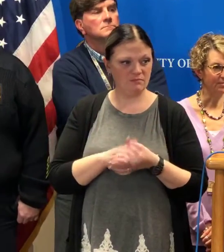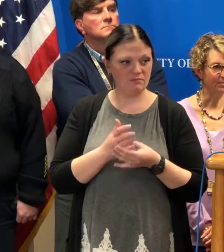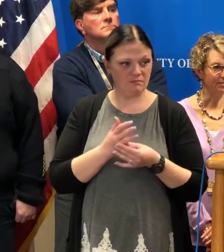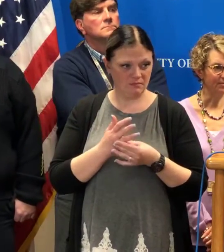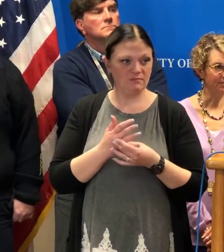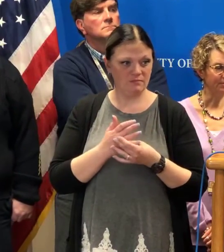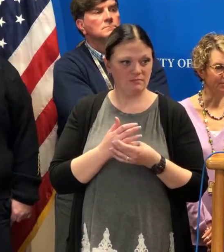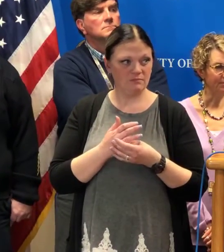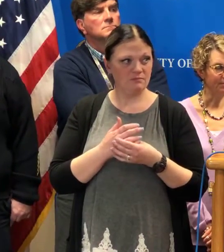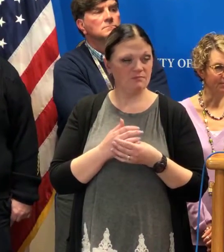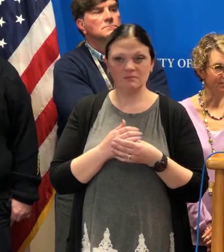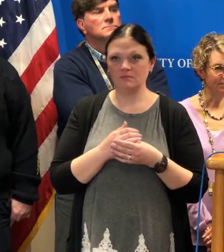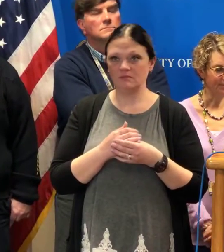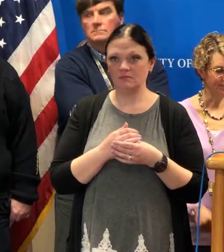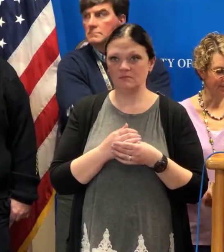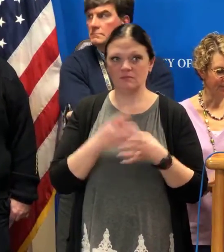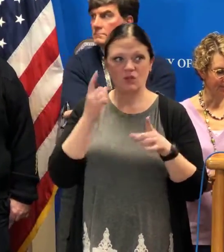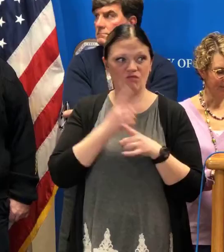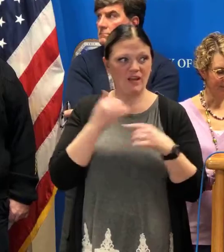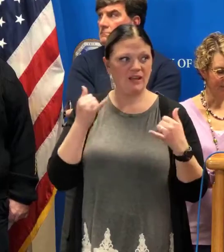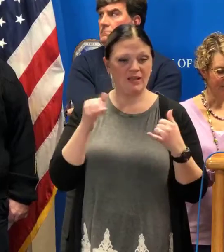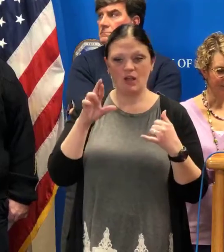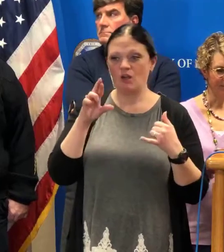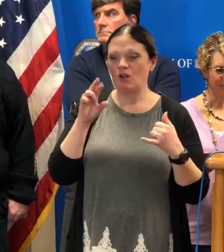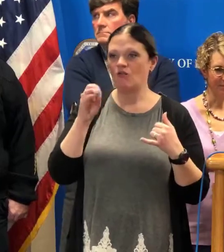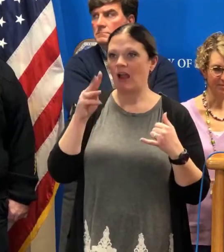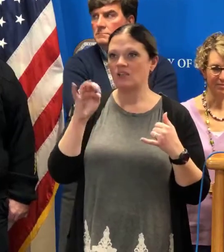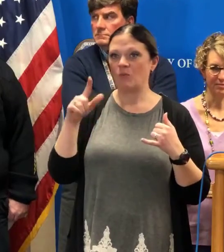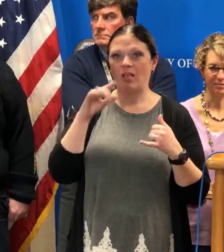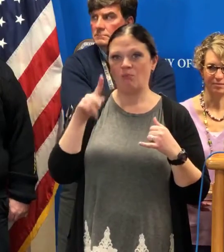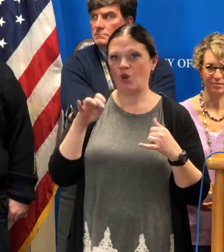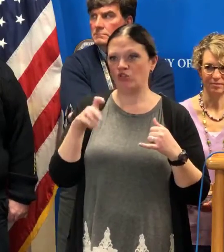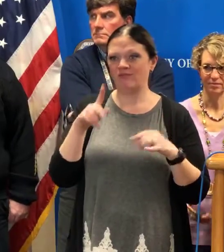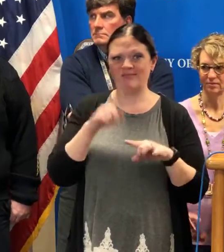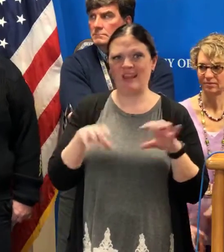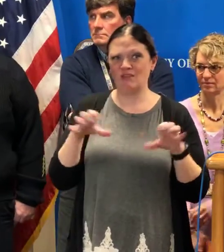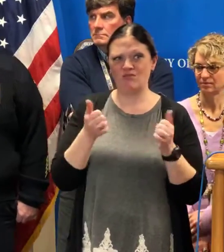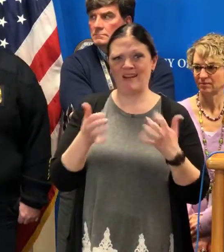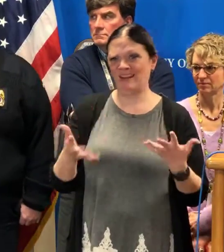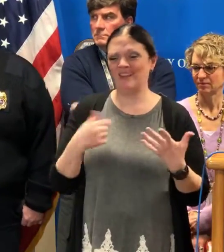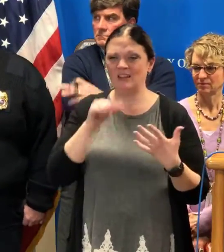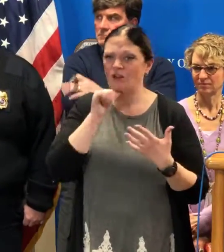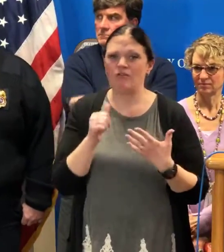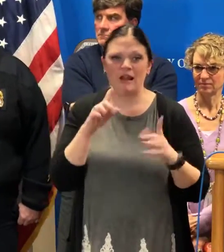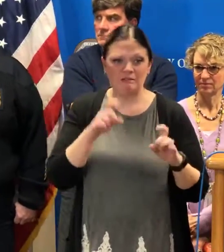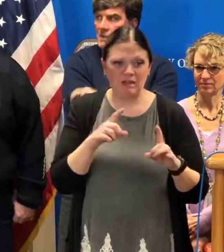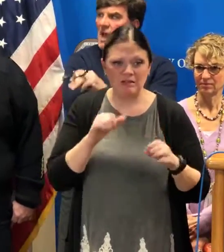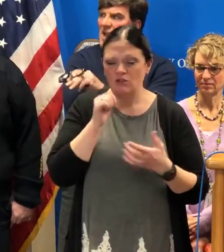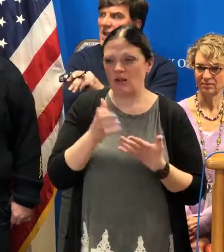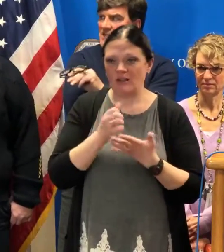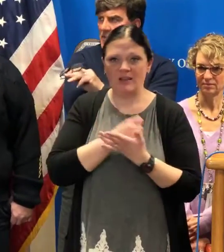So right now, Roswell Park can't do anything. They're not collecting samples, and